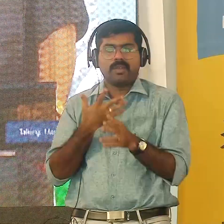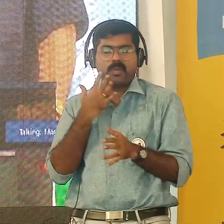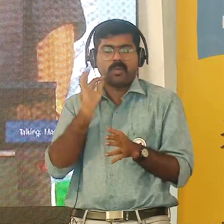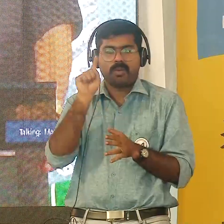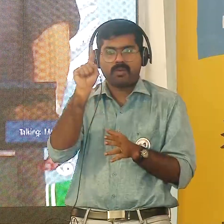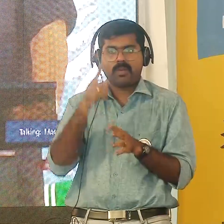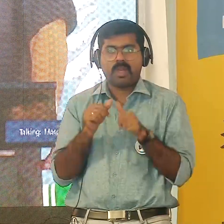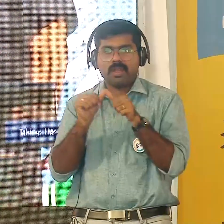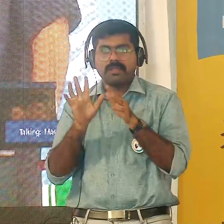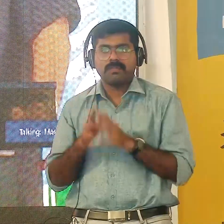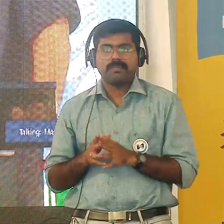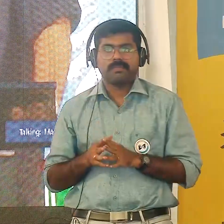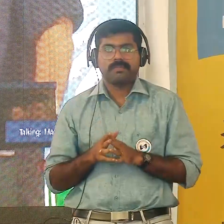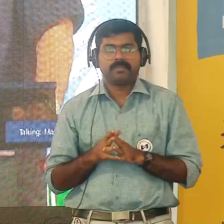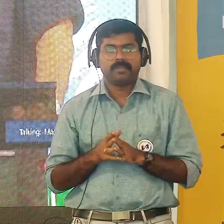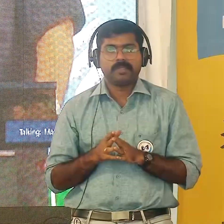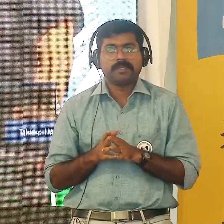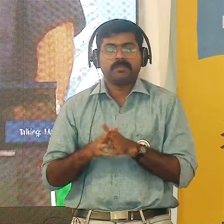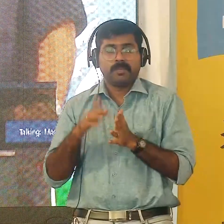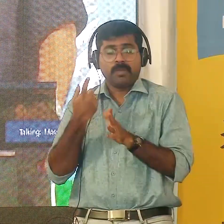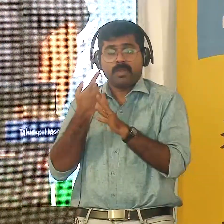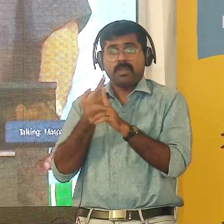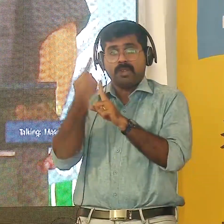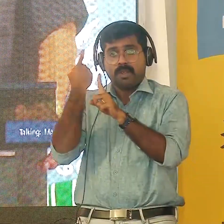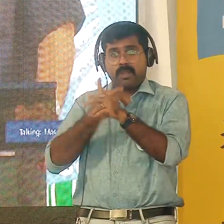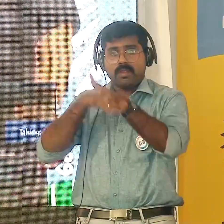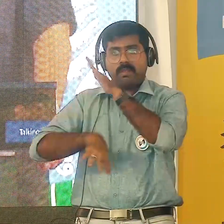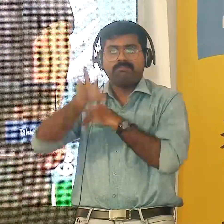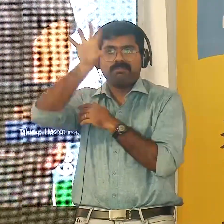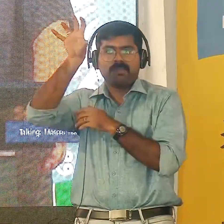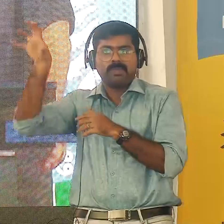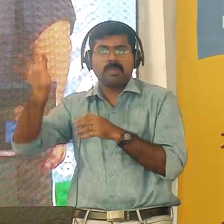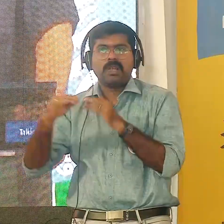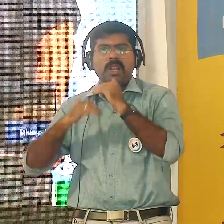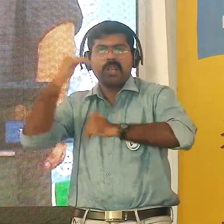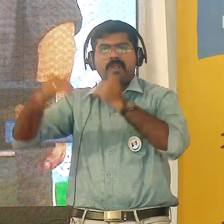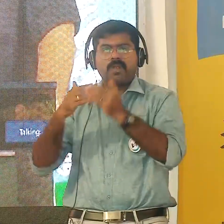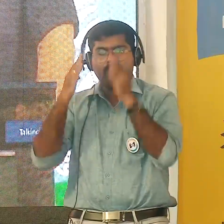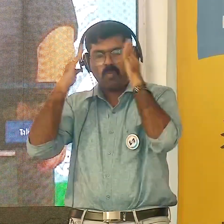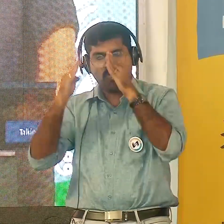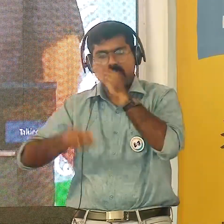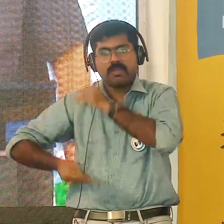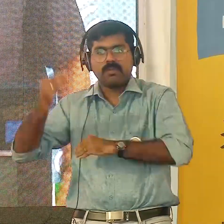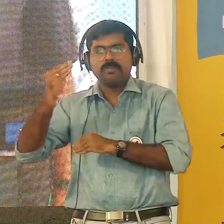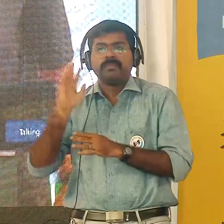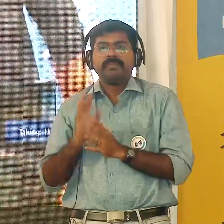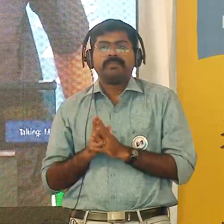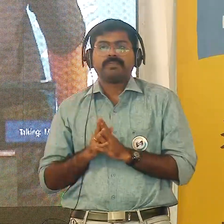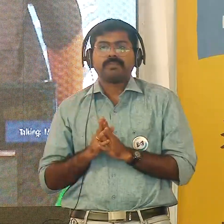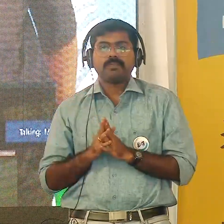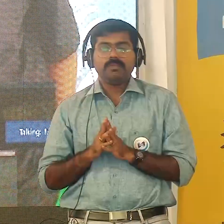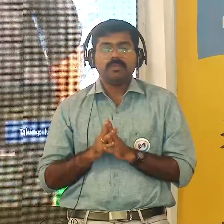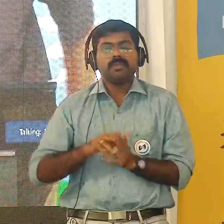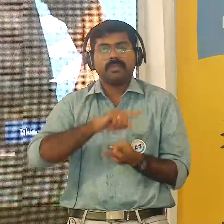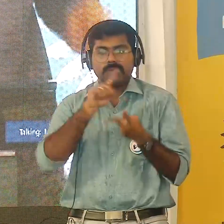there are regions in the state which requires particular development attention and particular